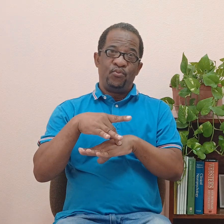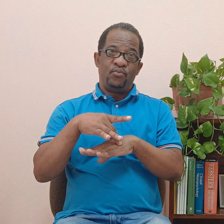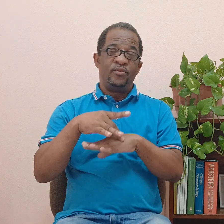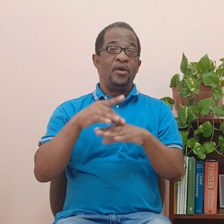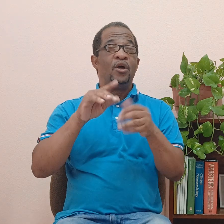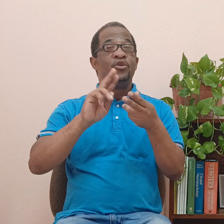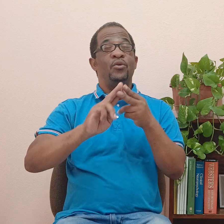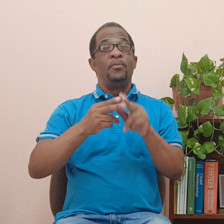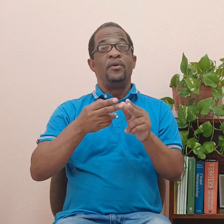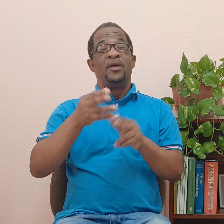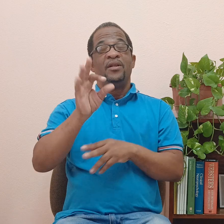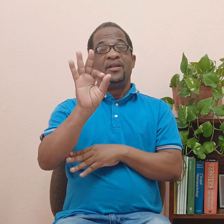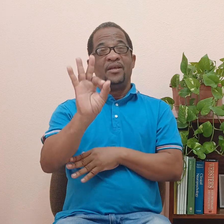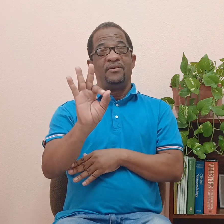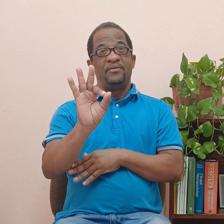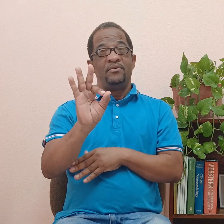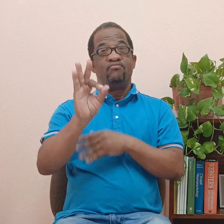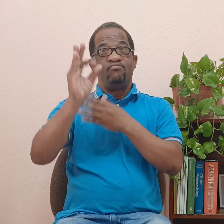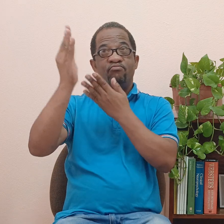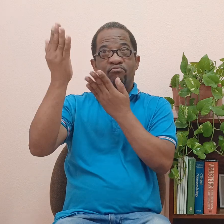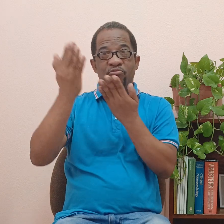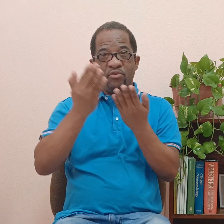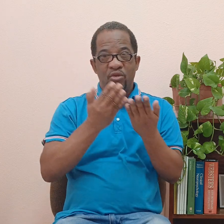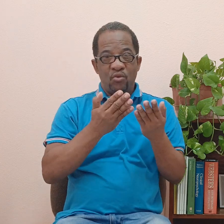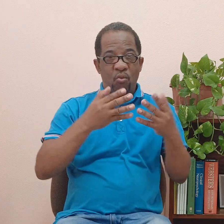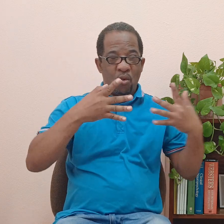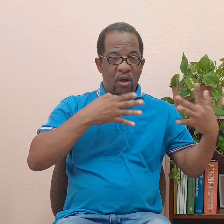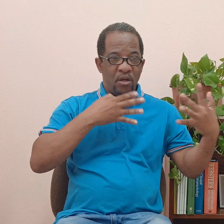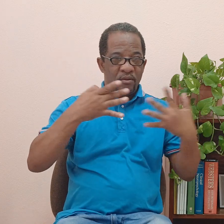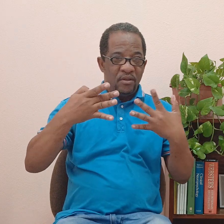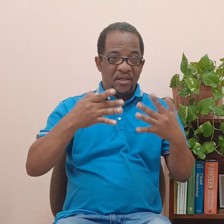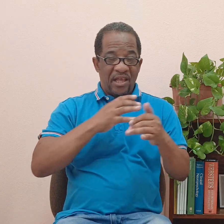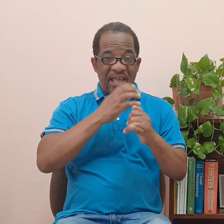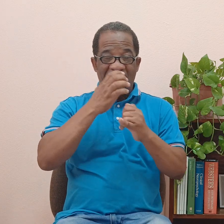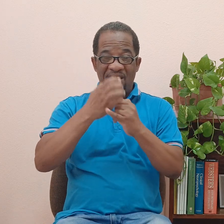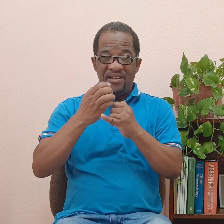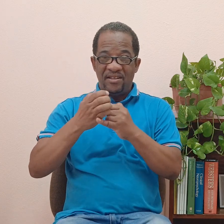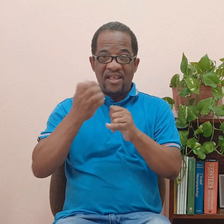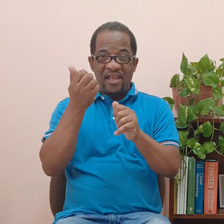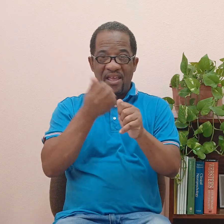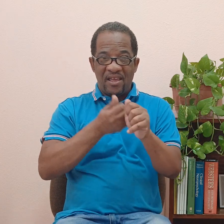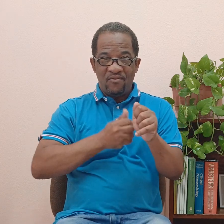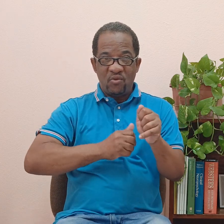9. Bringing wars to an end in every corner of the world,